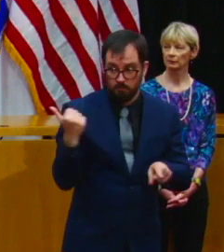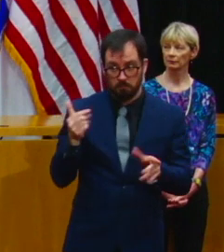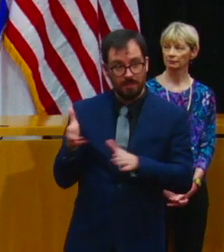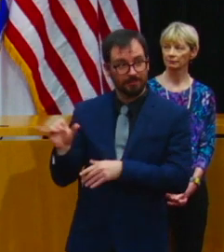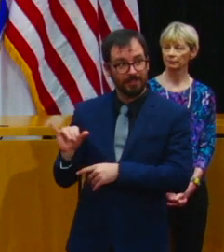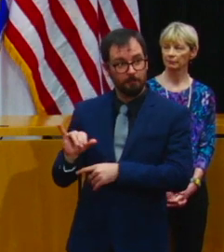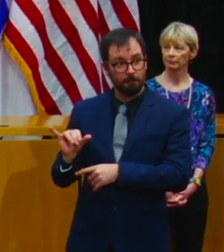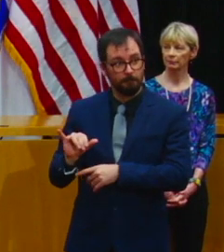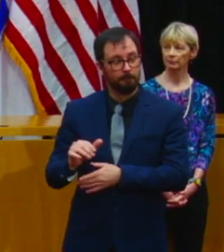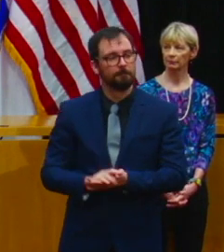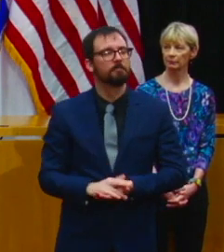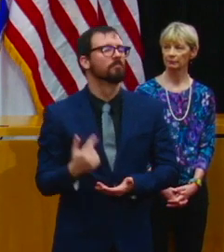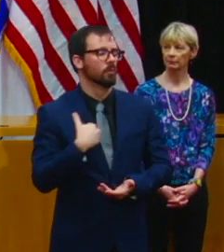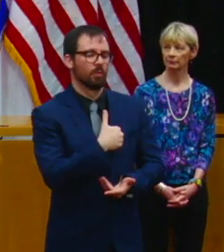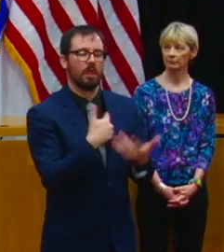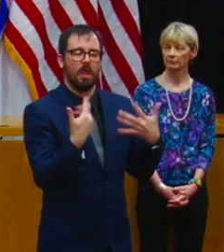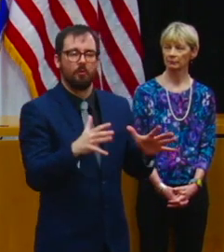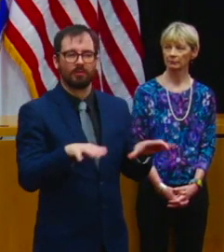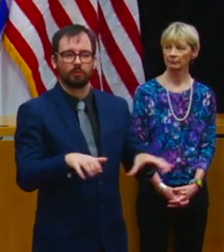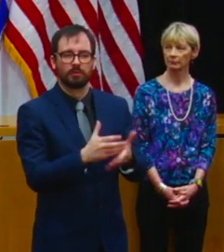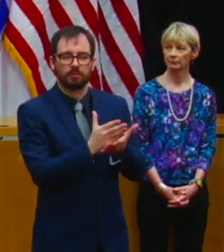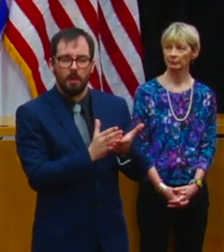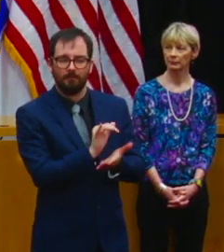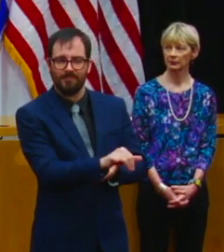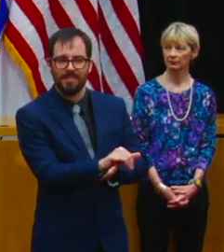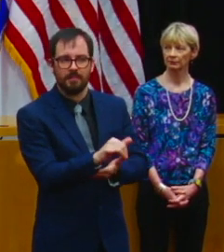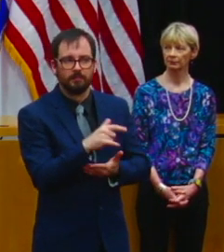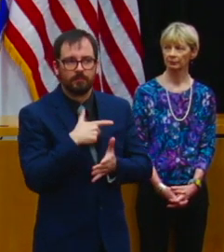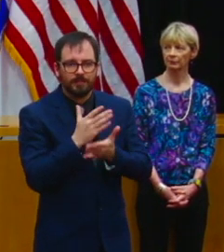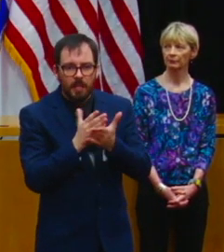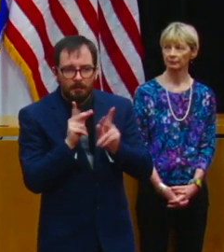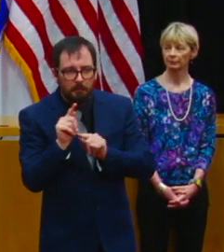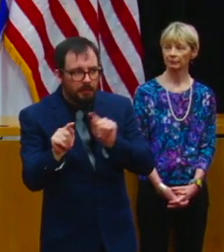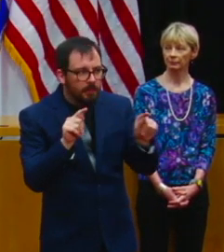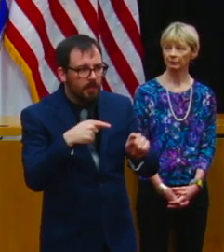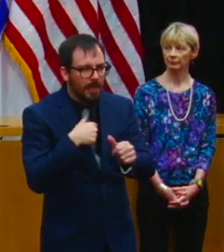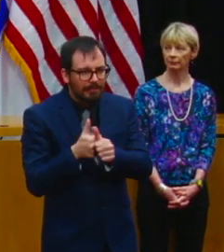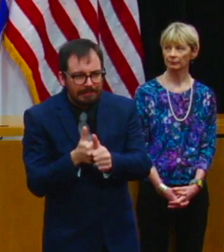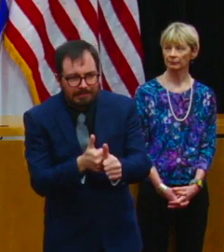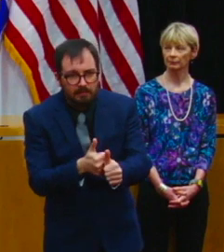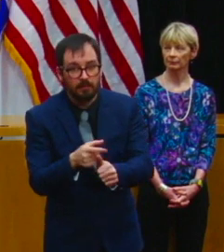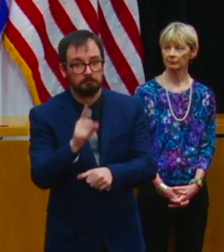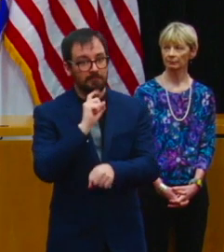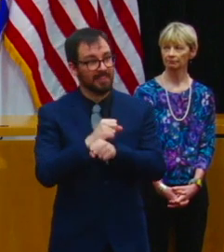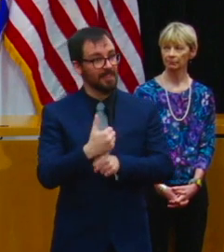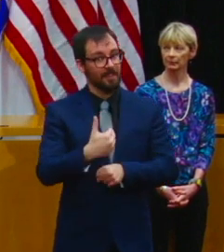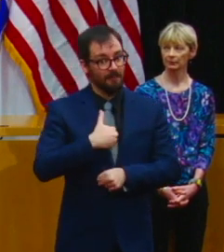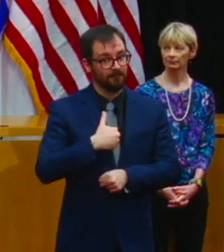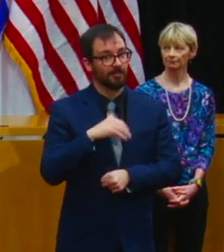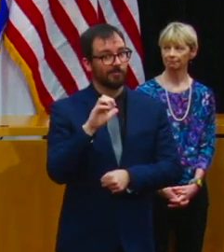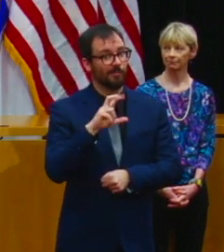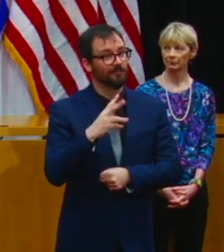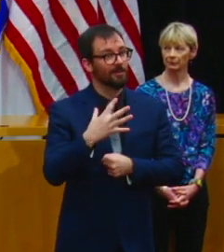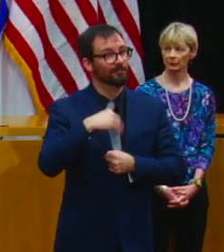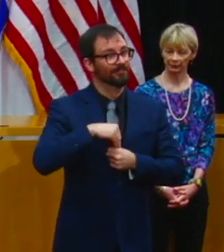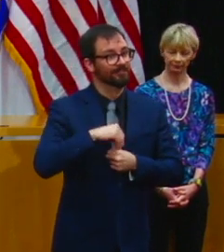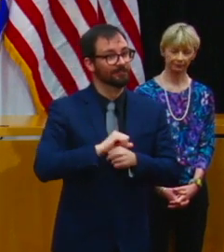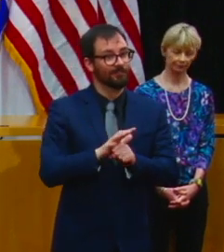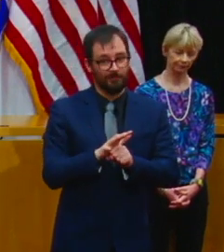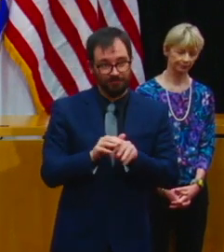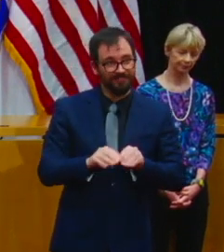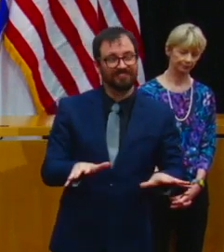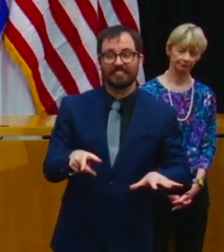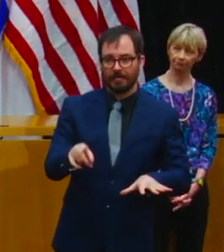tracing and tracking people when they are deemed positive. That information goes to the Department of Public